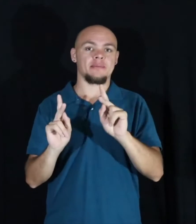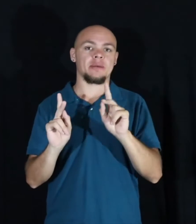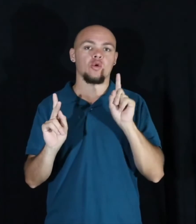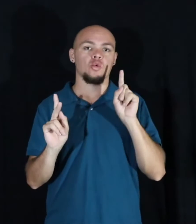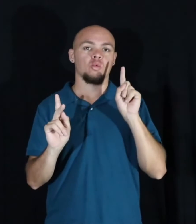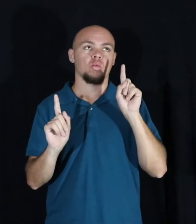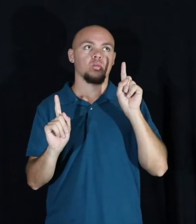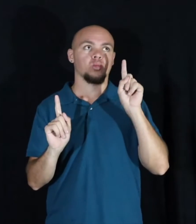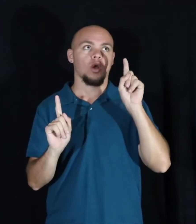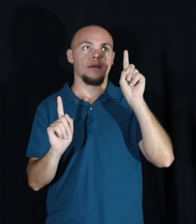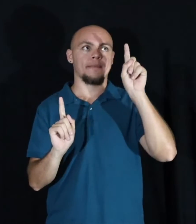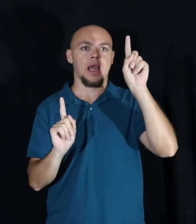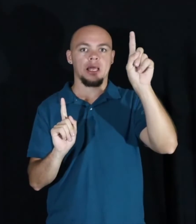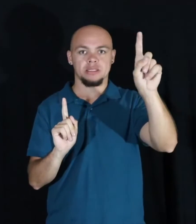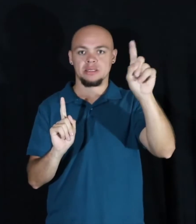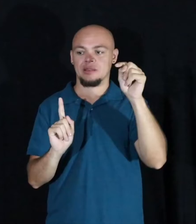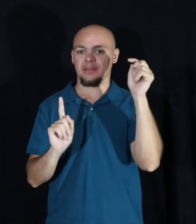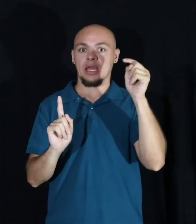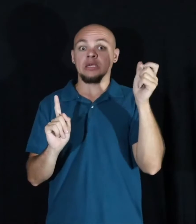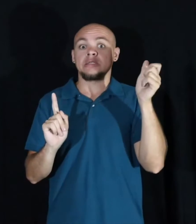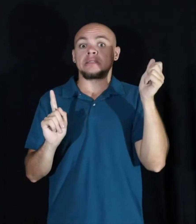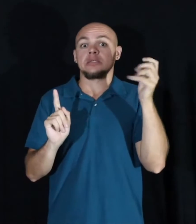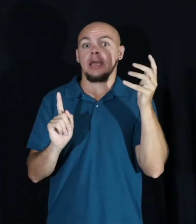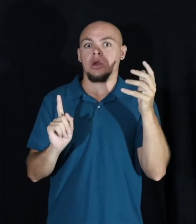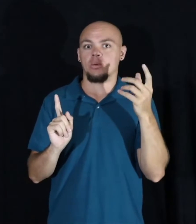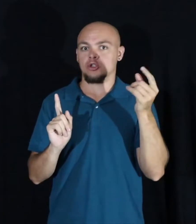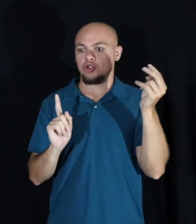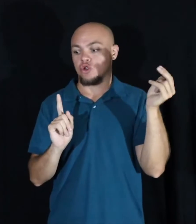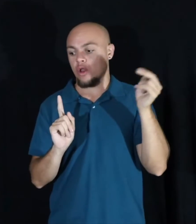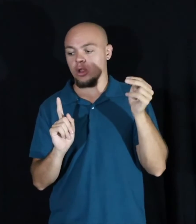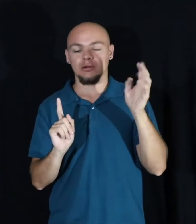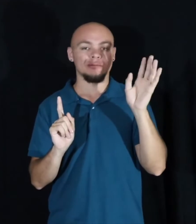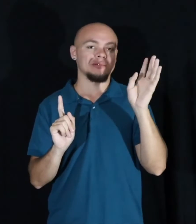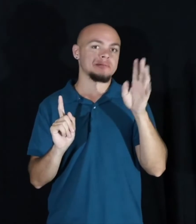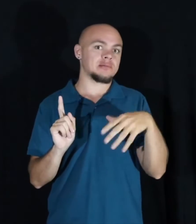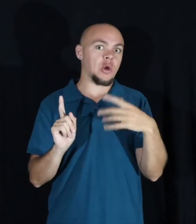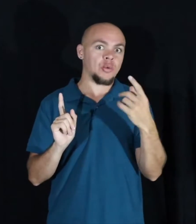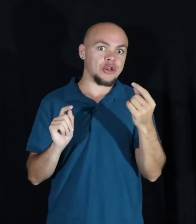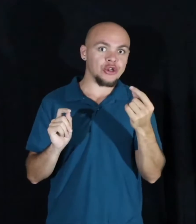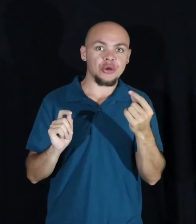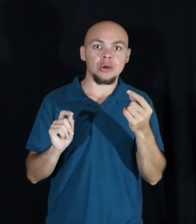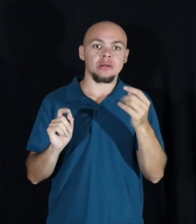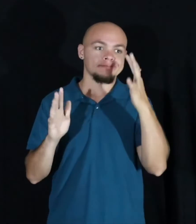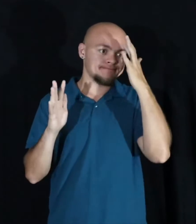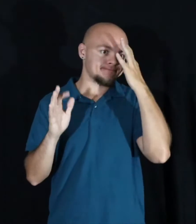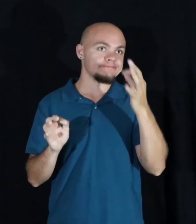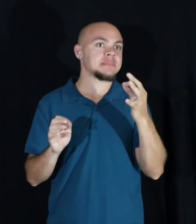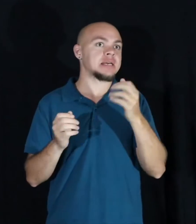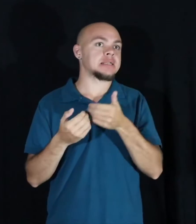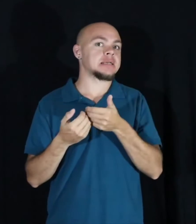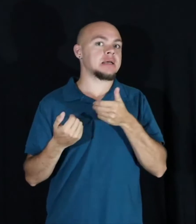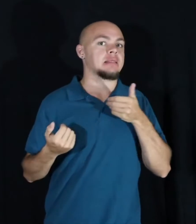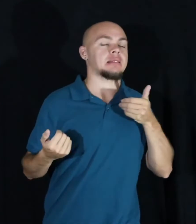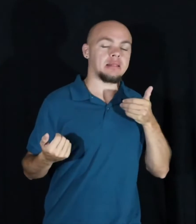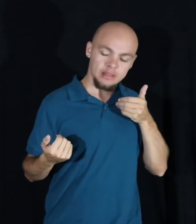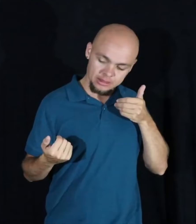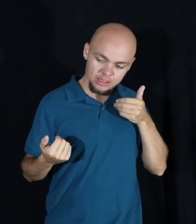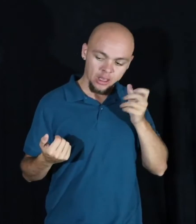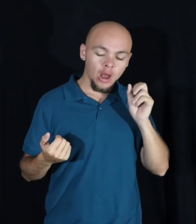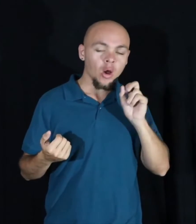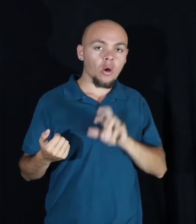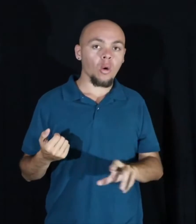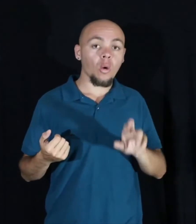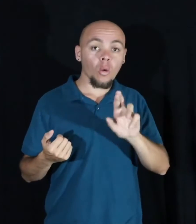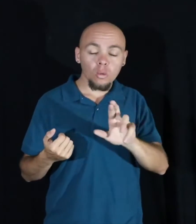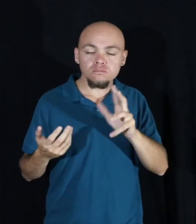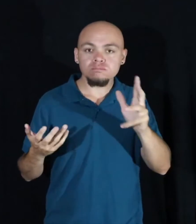by. Maybe they're scared or uncertain, so they don't know what to do and they choose to keep a distance. Or maybe they feel